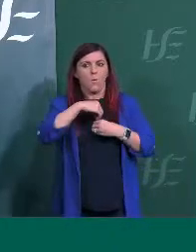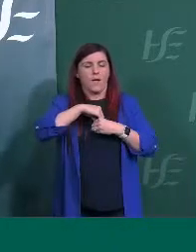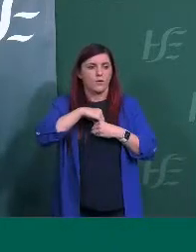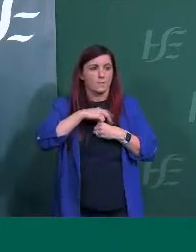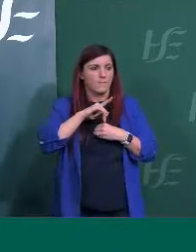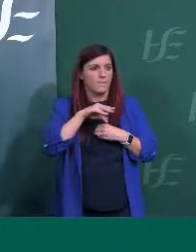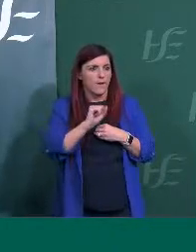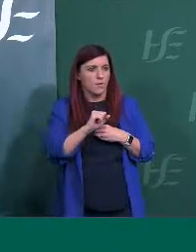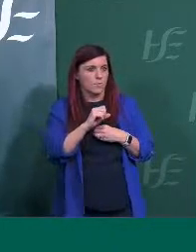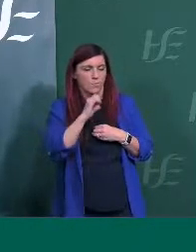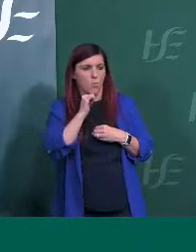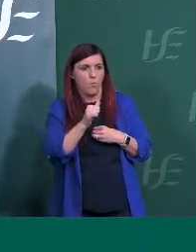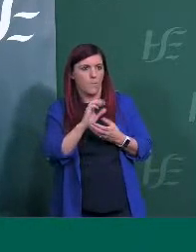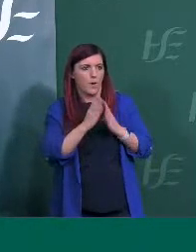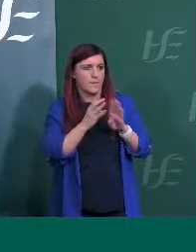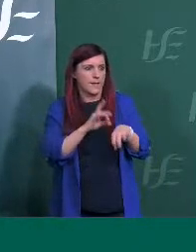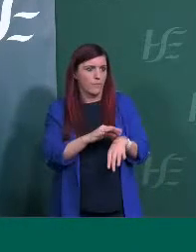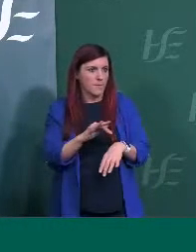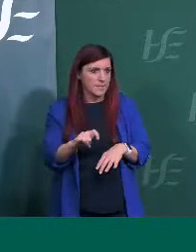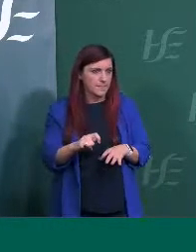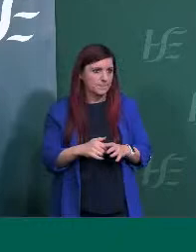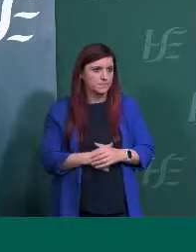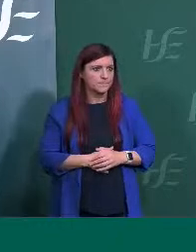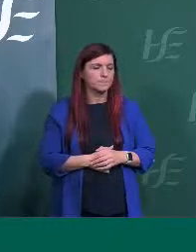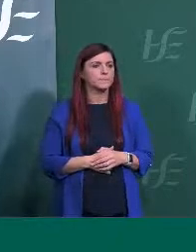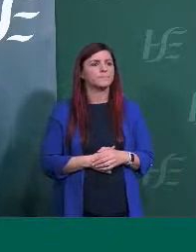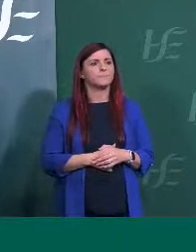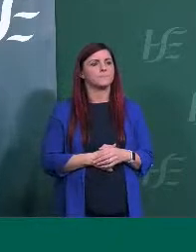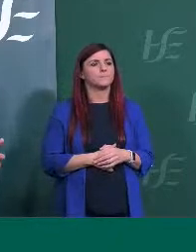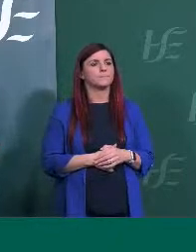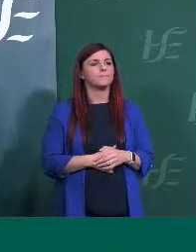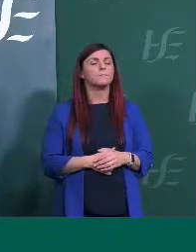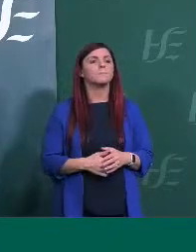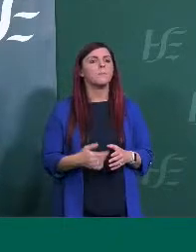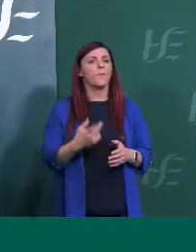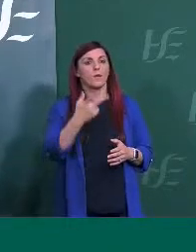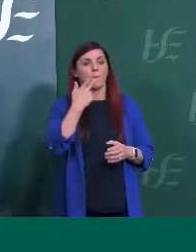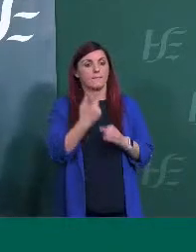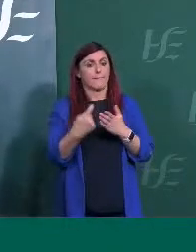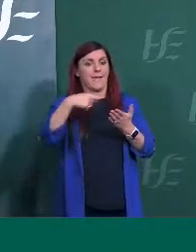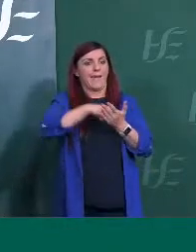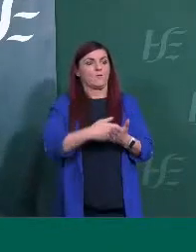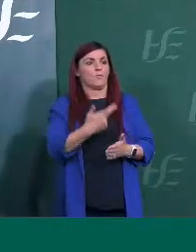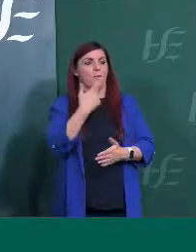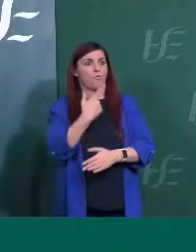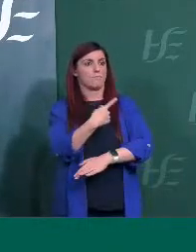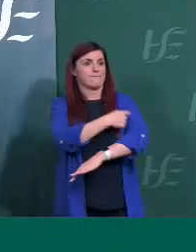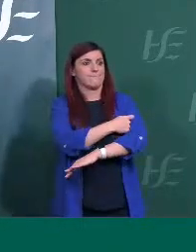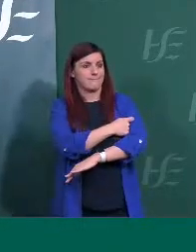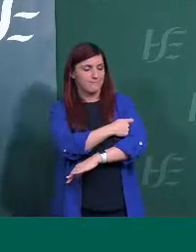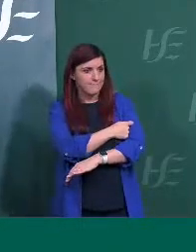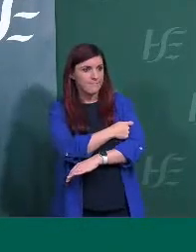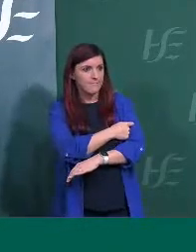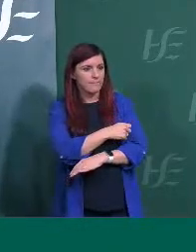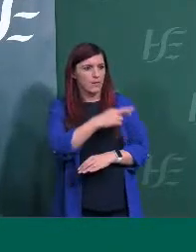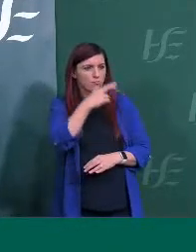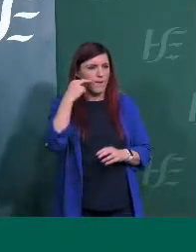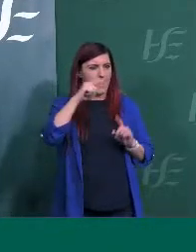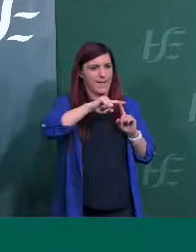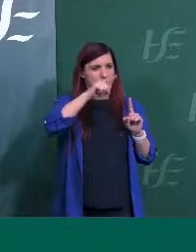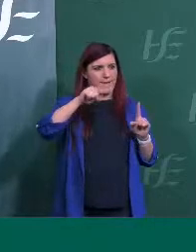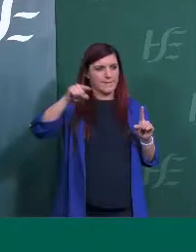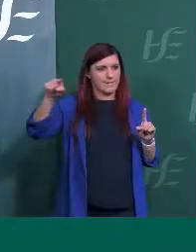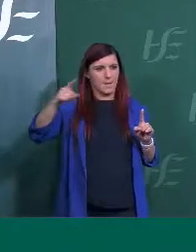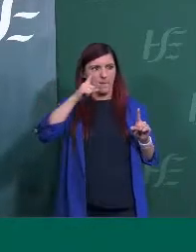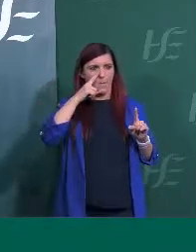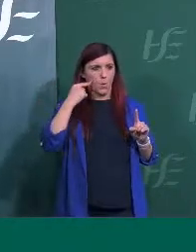become sick, and may transmit it. Looking at the third dose, I just draw your attention on these graphs to the red and the